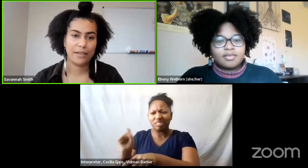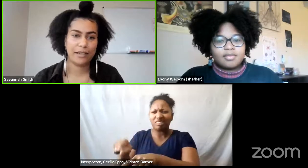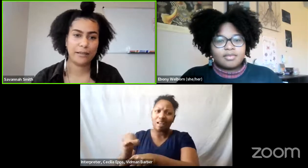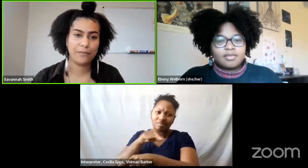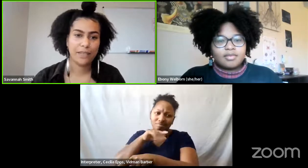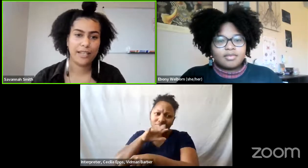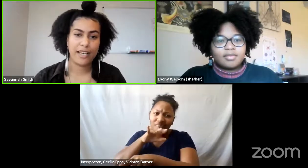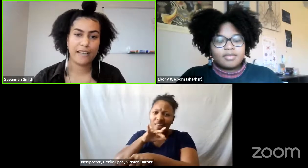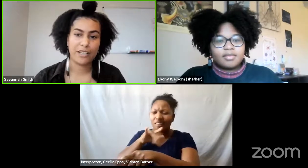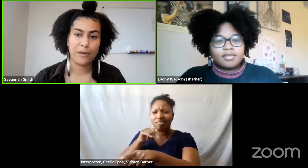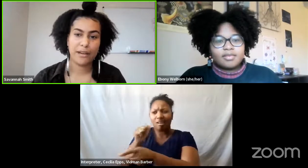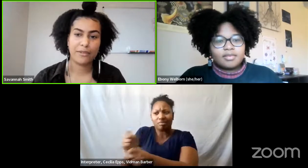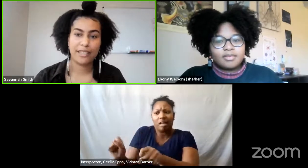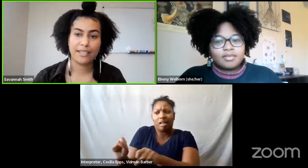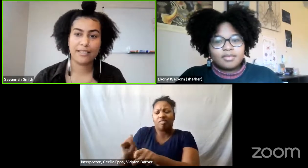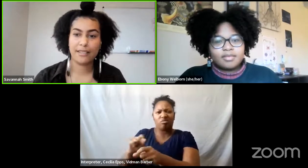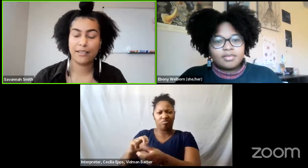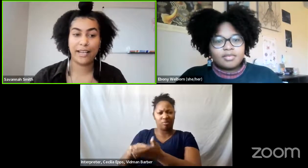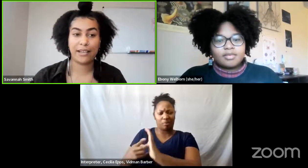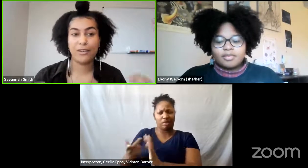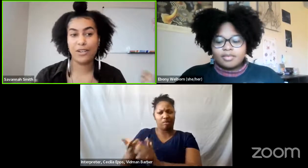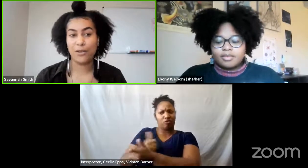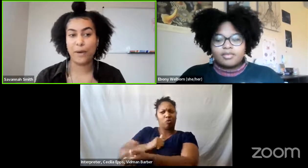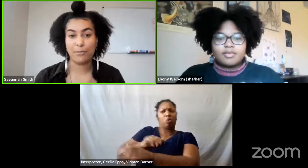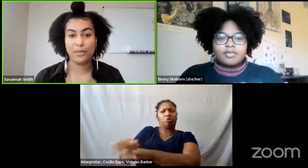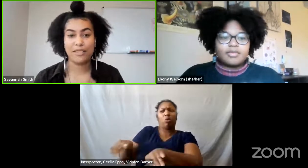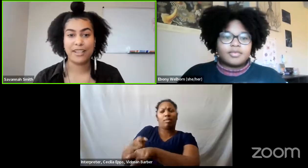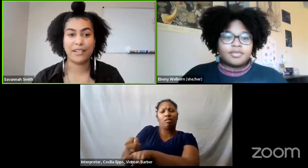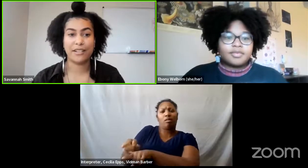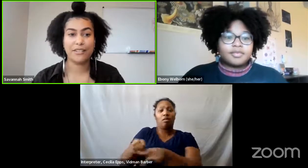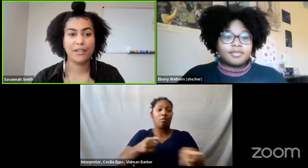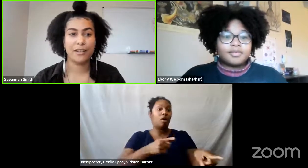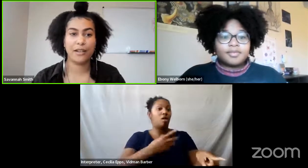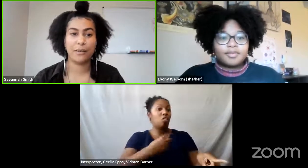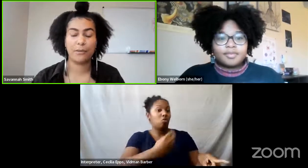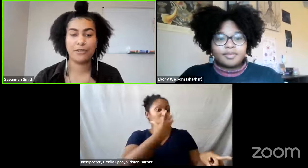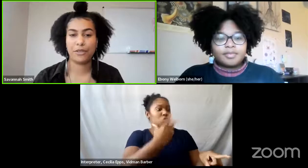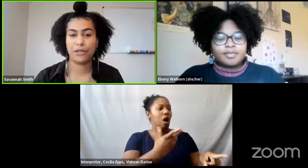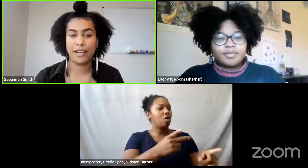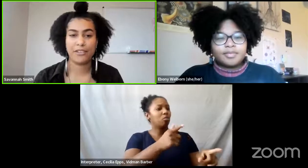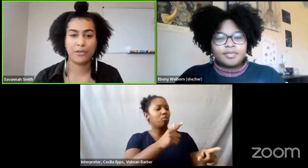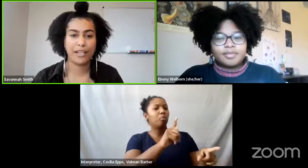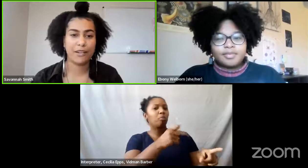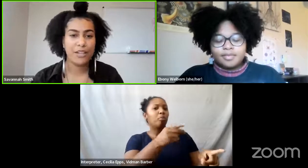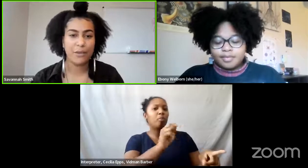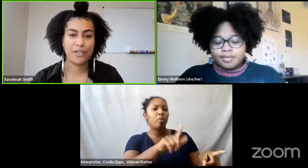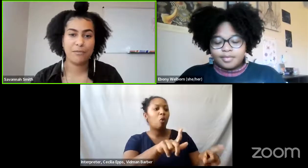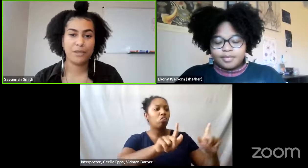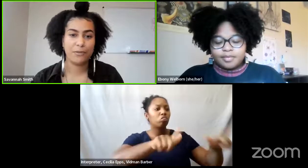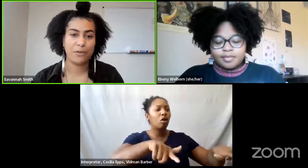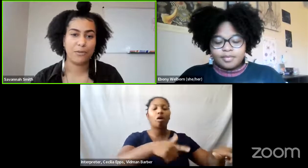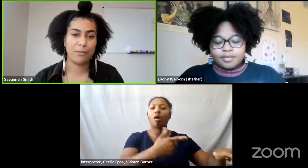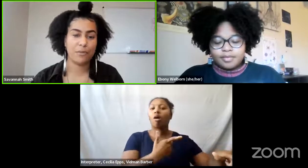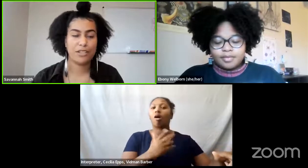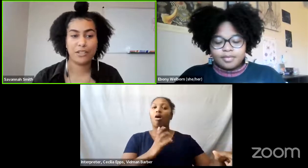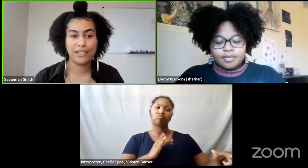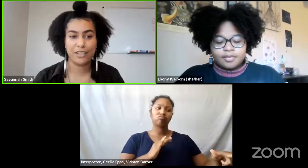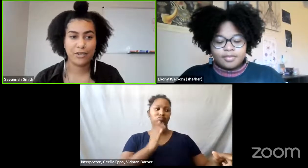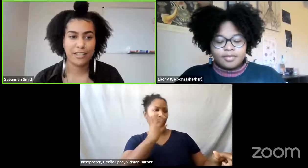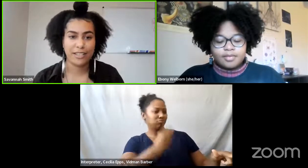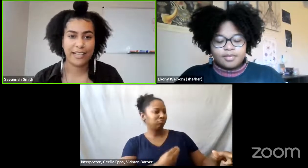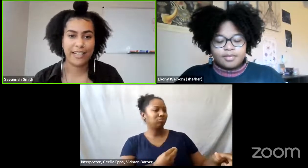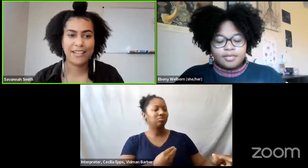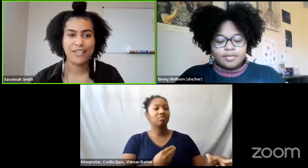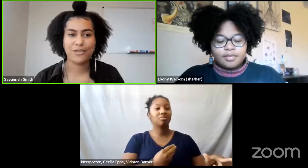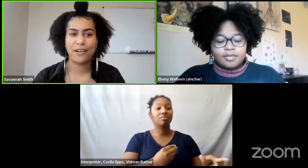unsafe. And then you have things like white beauty standards. We were told our natural hair wasn't beautiful. We were pressured